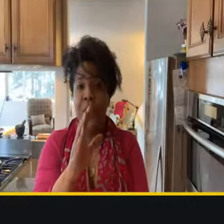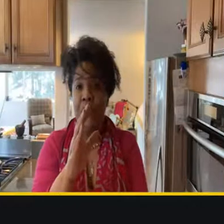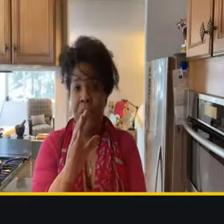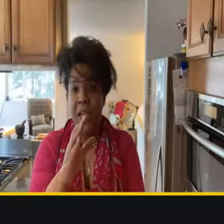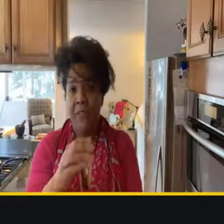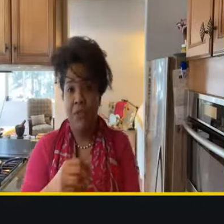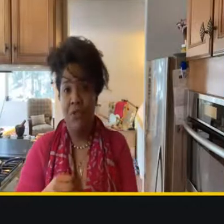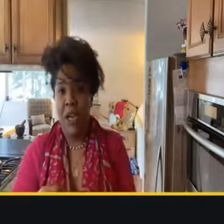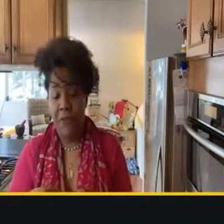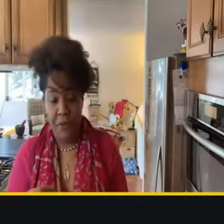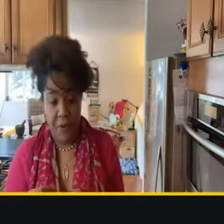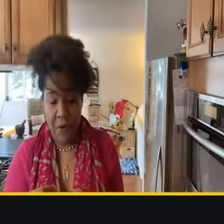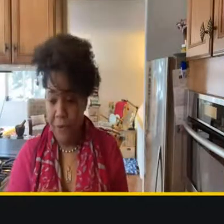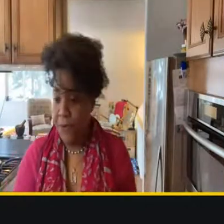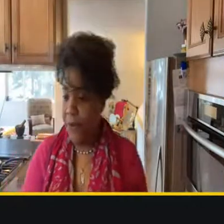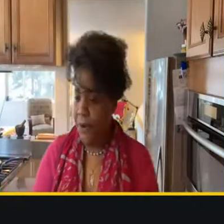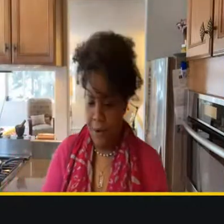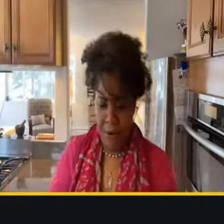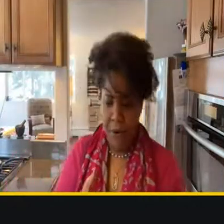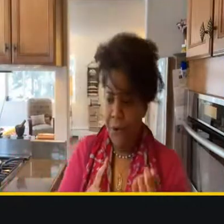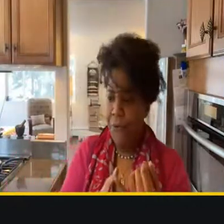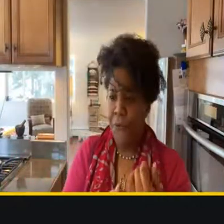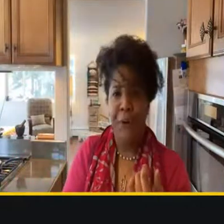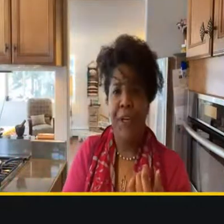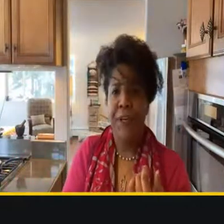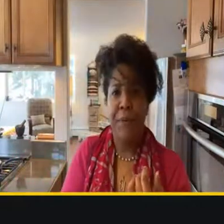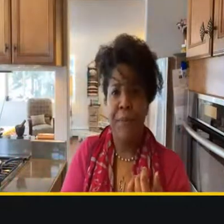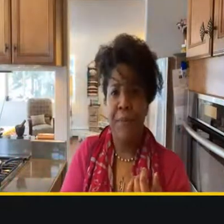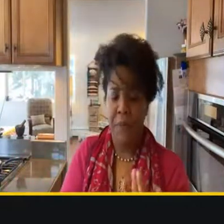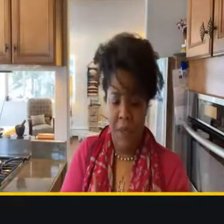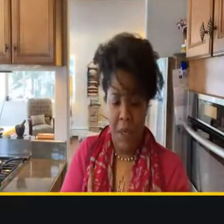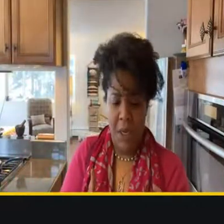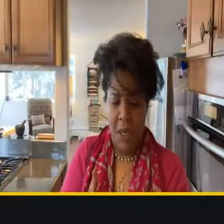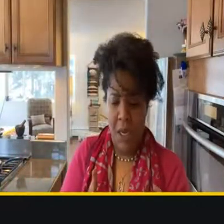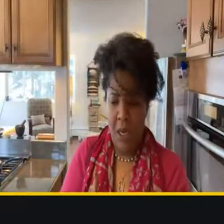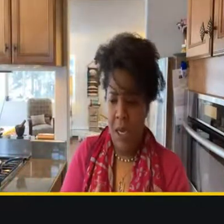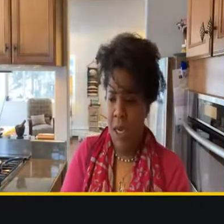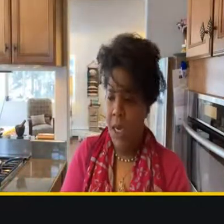I hope you don't have to travel far for freedom,